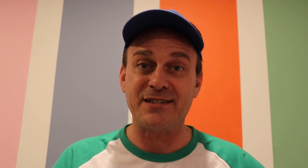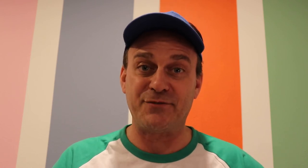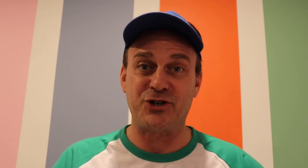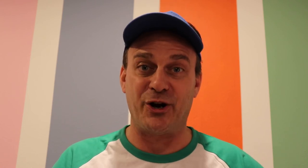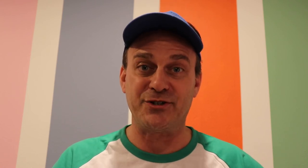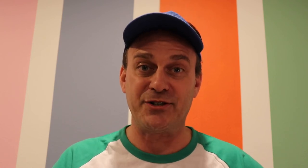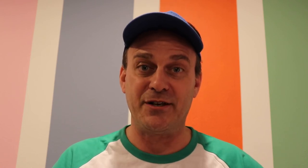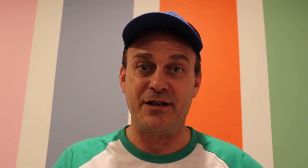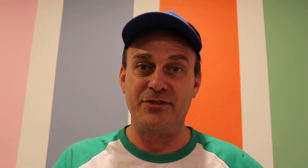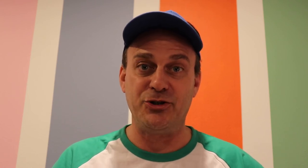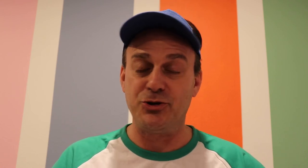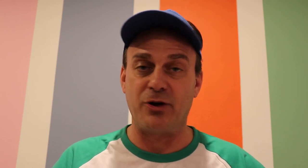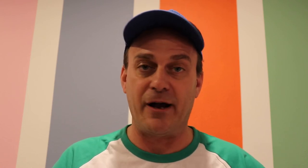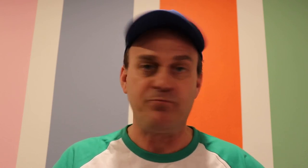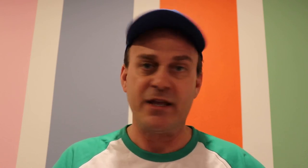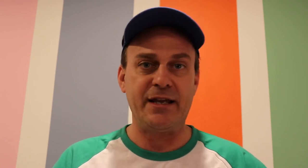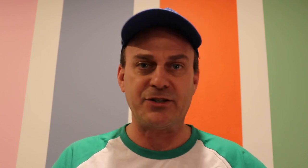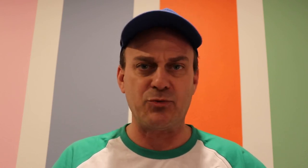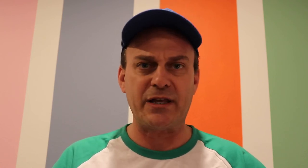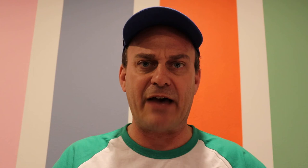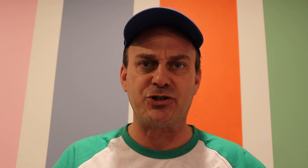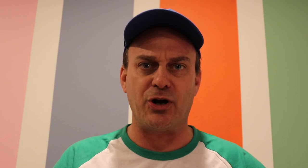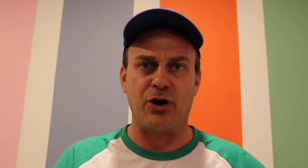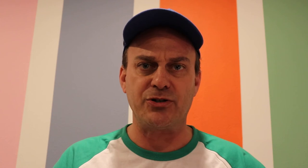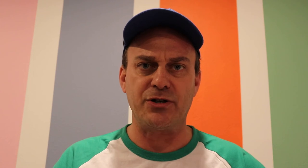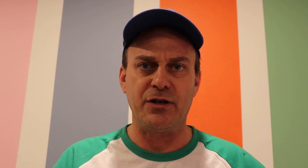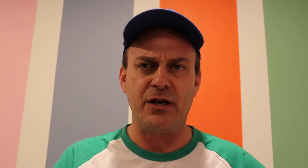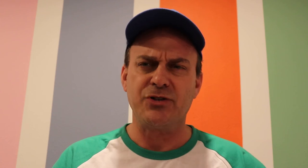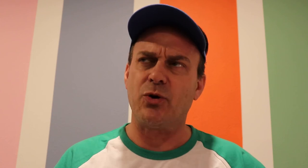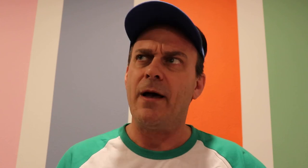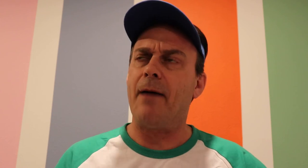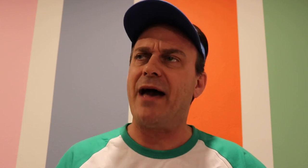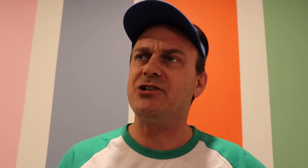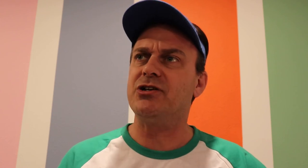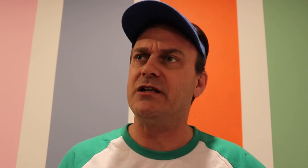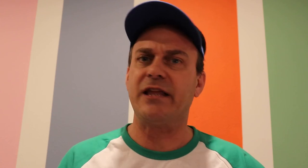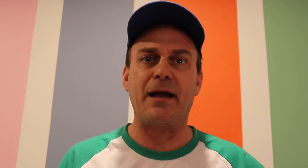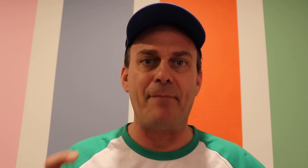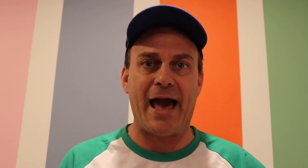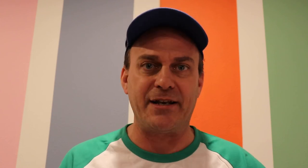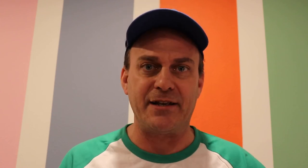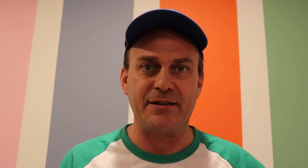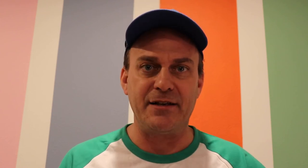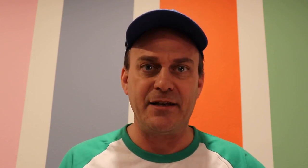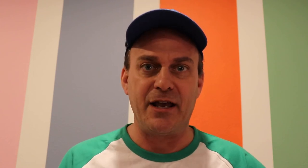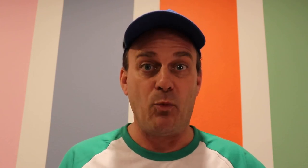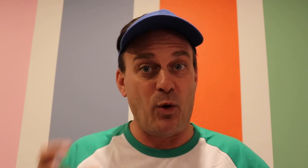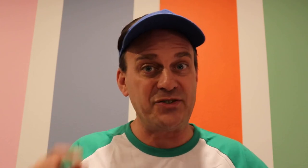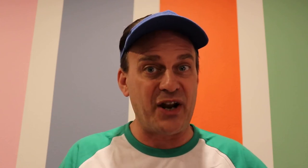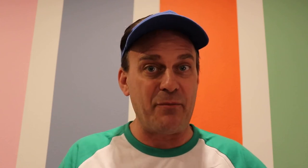positive charge. The neutron, it doesn't really have a charge. So imagine like a magnet. One side of the